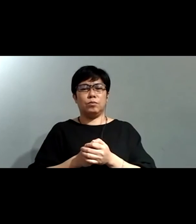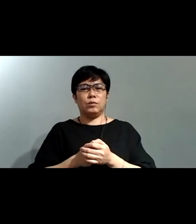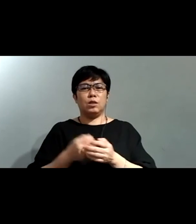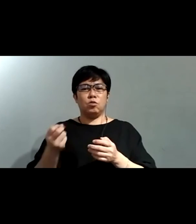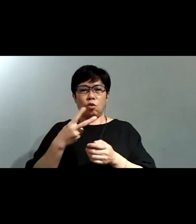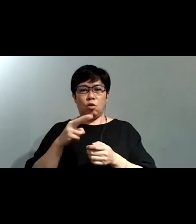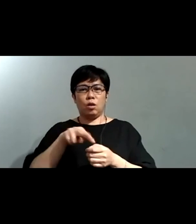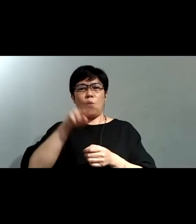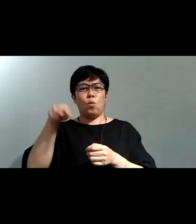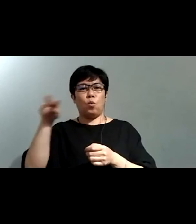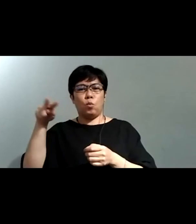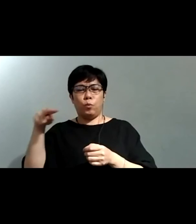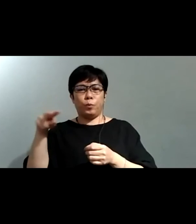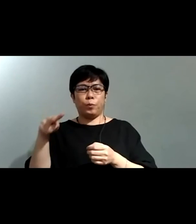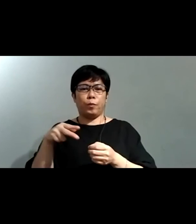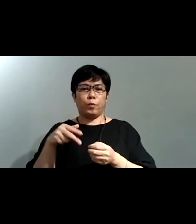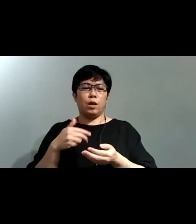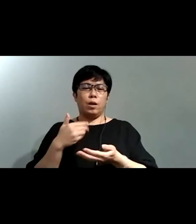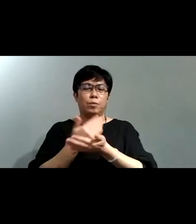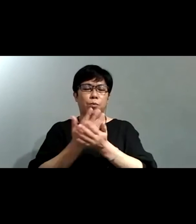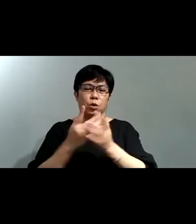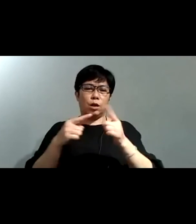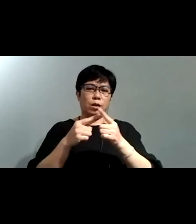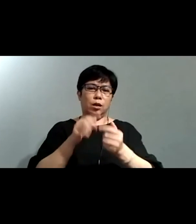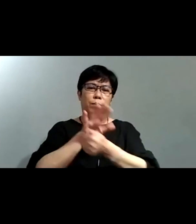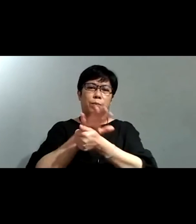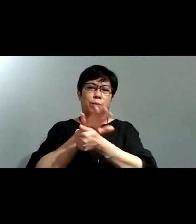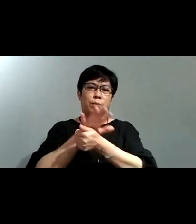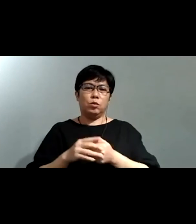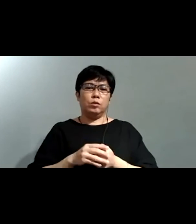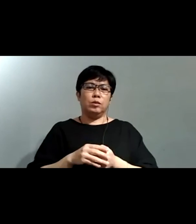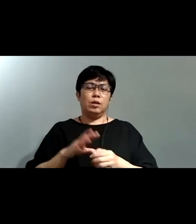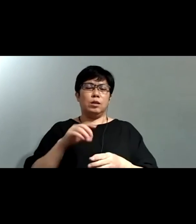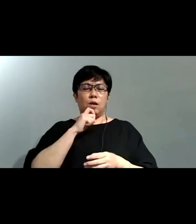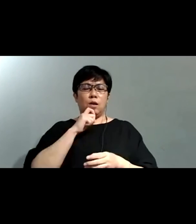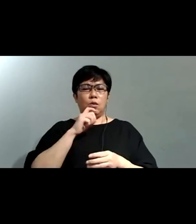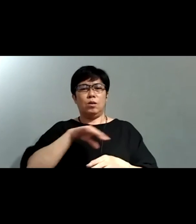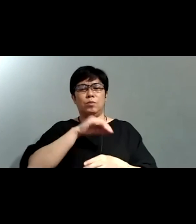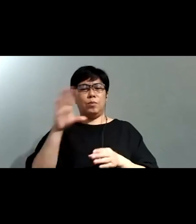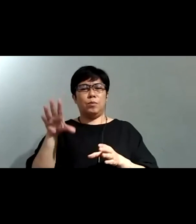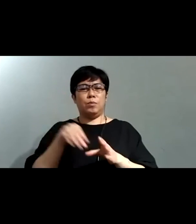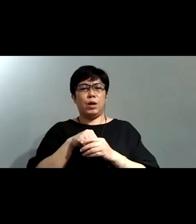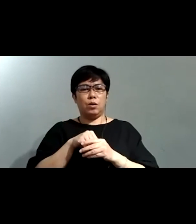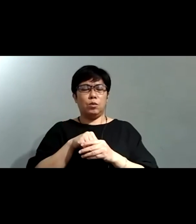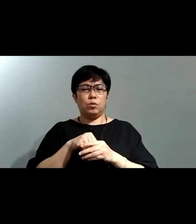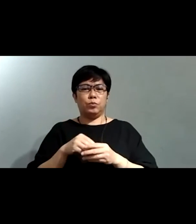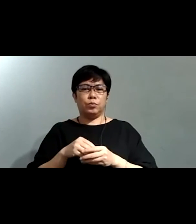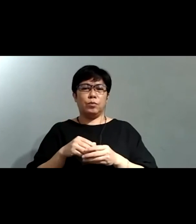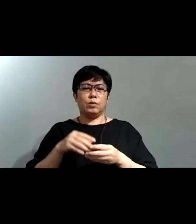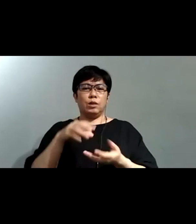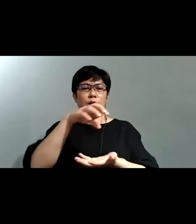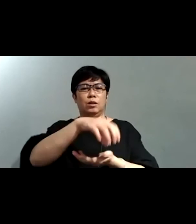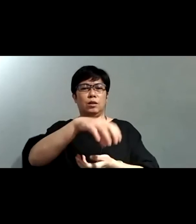include the district government and the school and the expert and community organization.